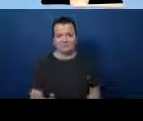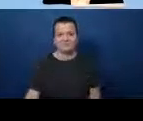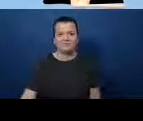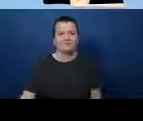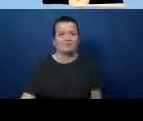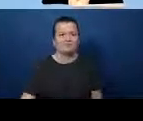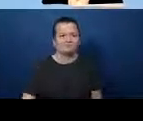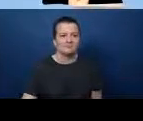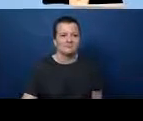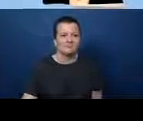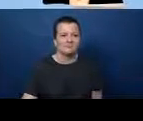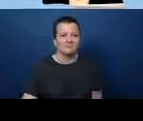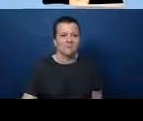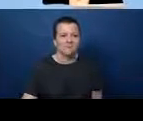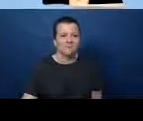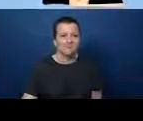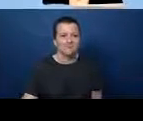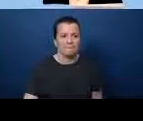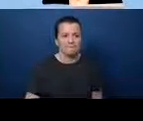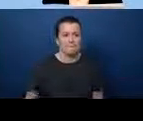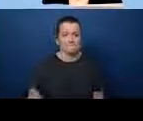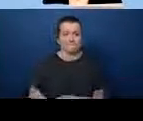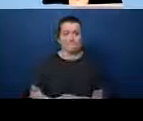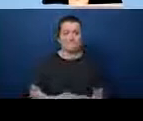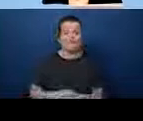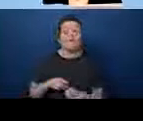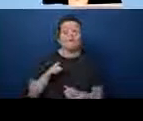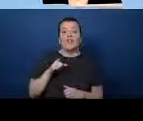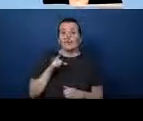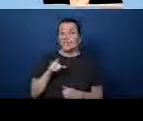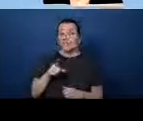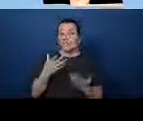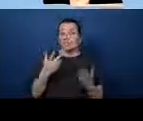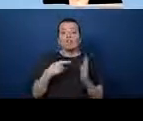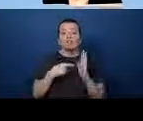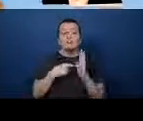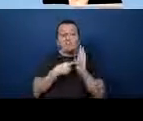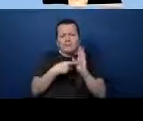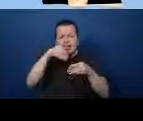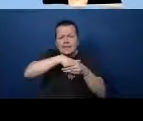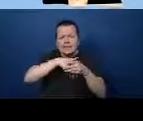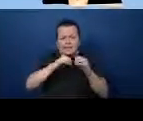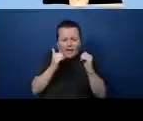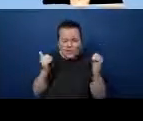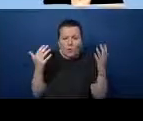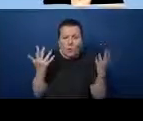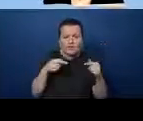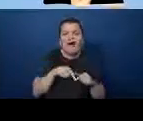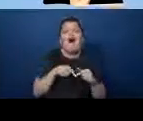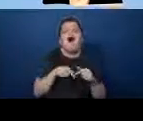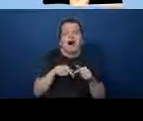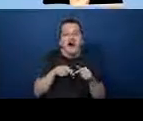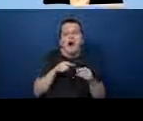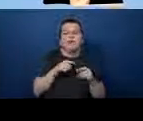So this includes the findings that were presented by Megan on bullying, but as I